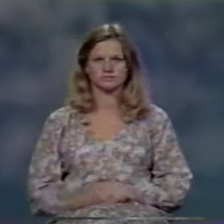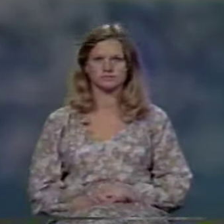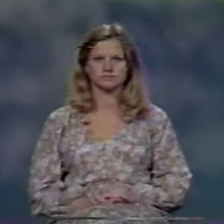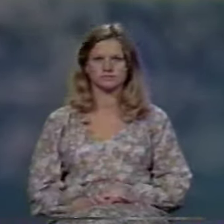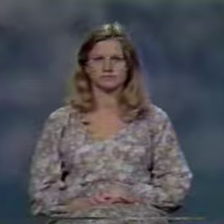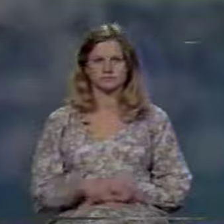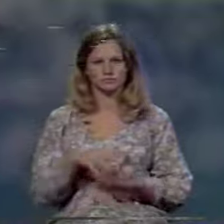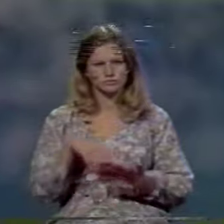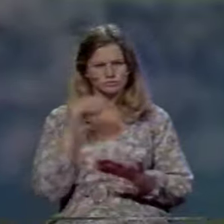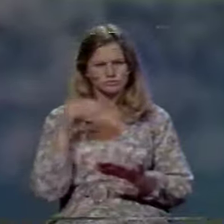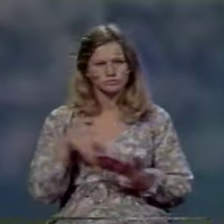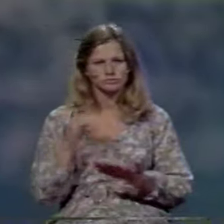Learning.